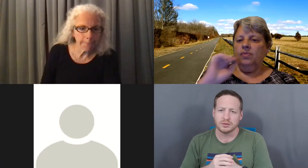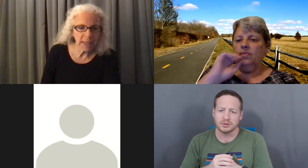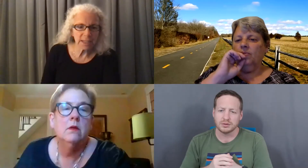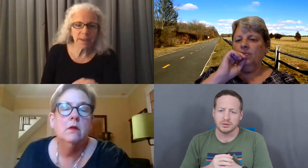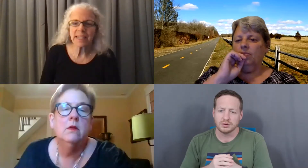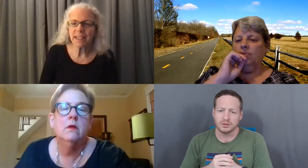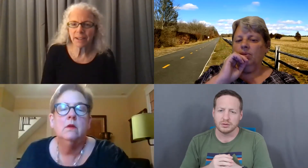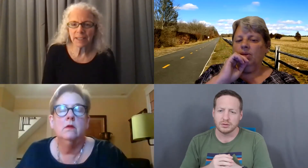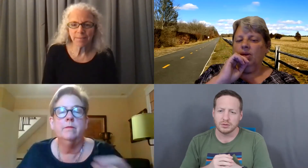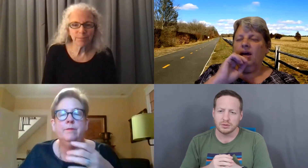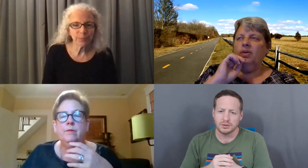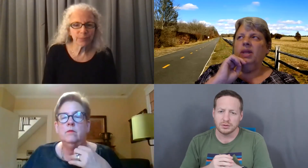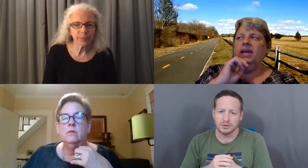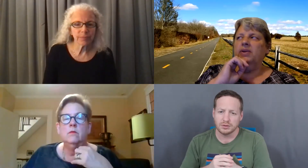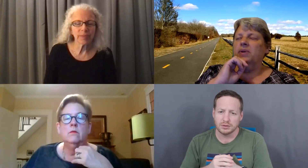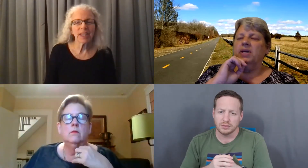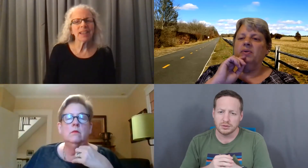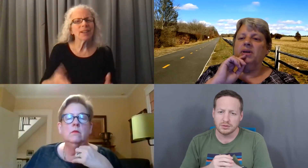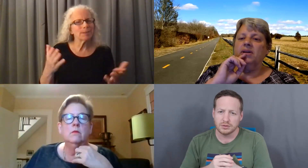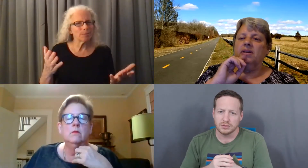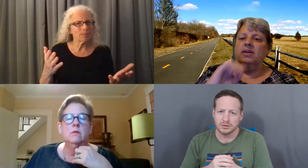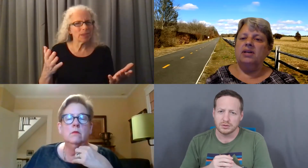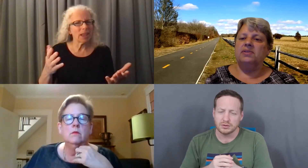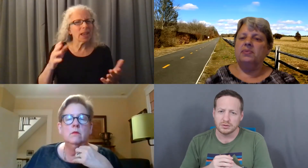Yes, Betsy. How late are we going next week?